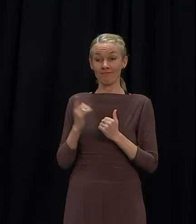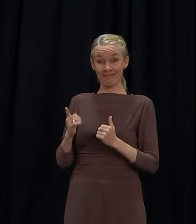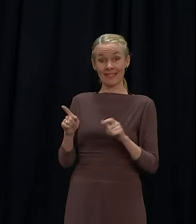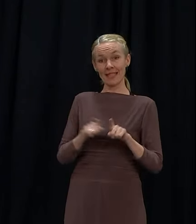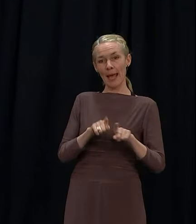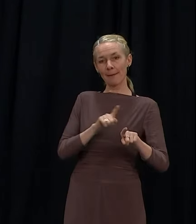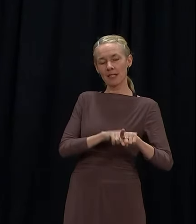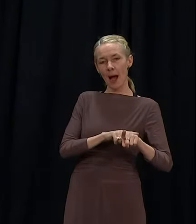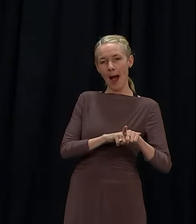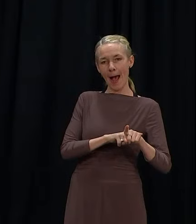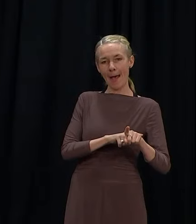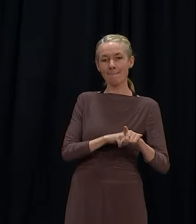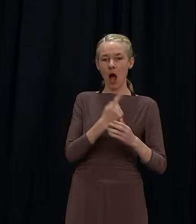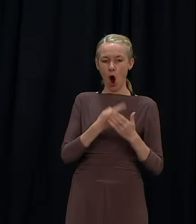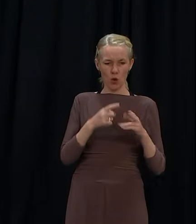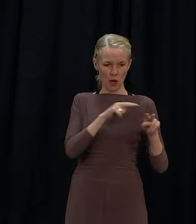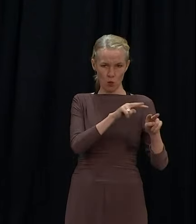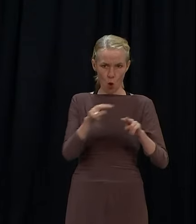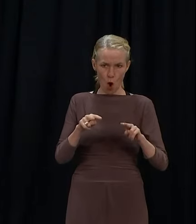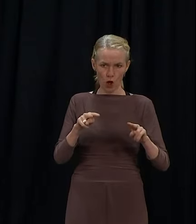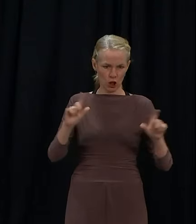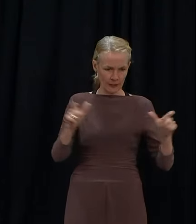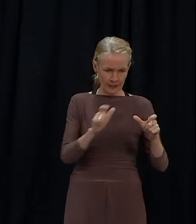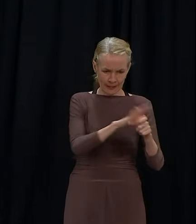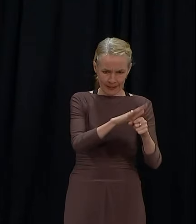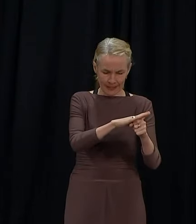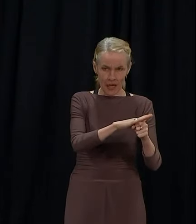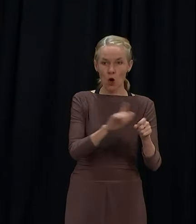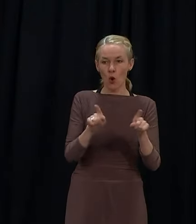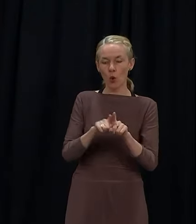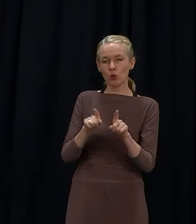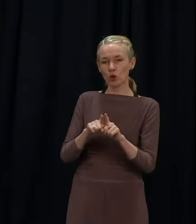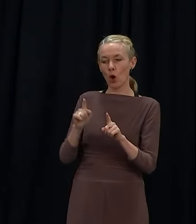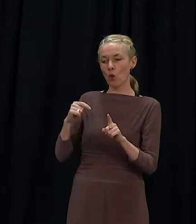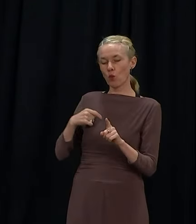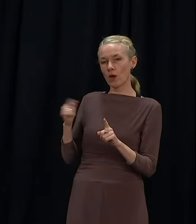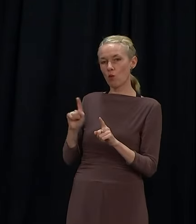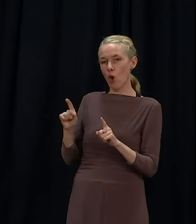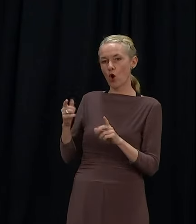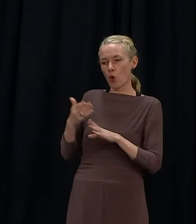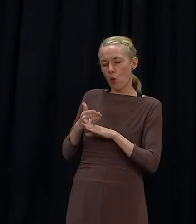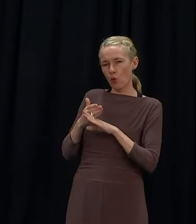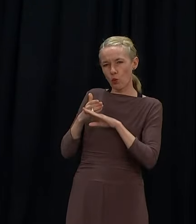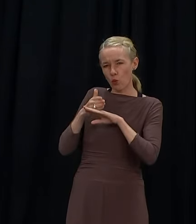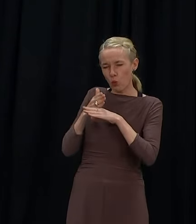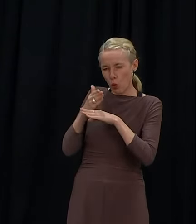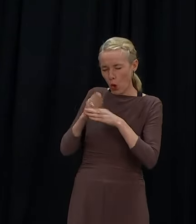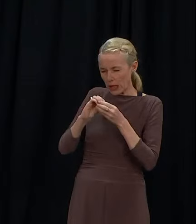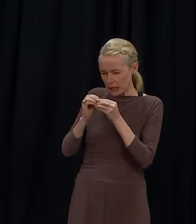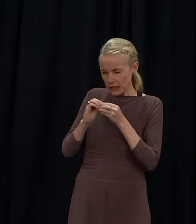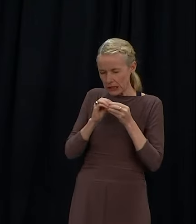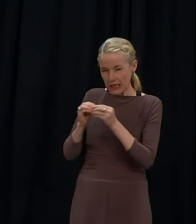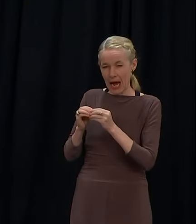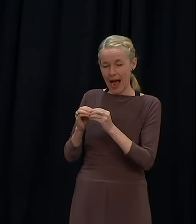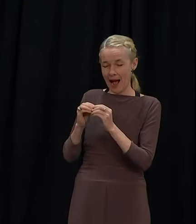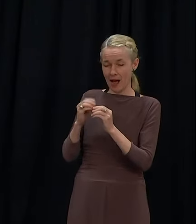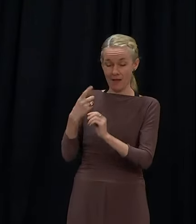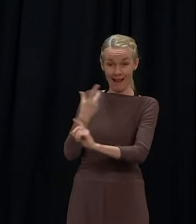vaccine program and ensuring every eligible New Zealander takes up the opportunity to be protected. That's